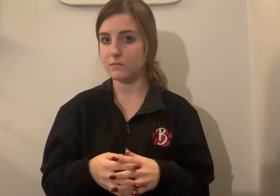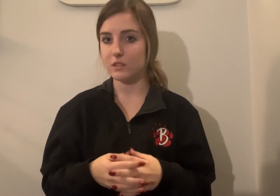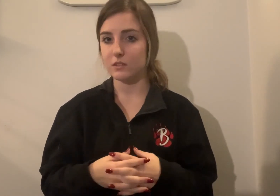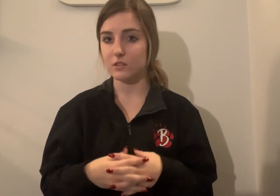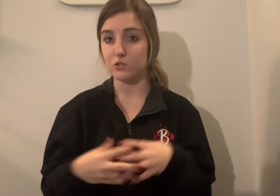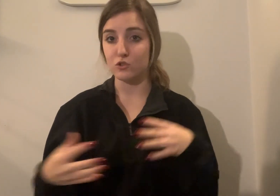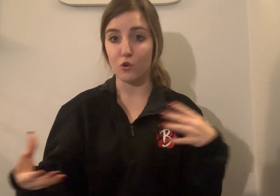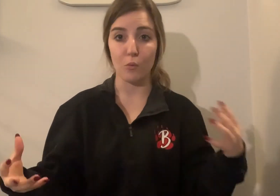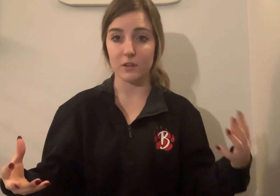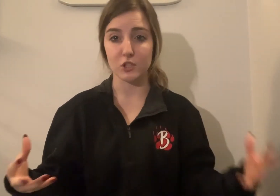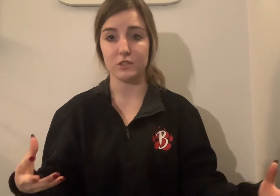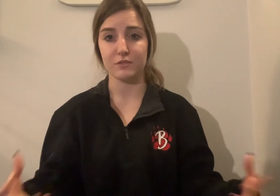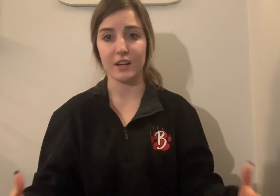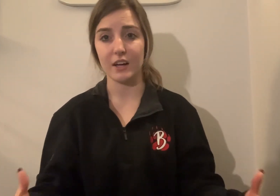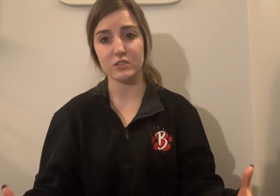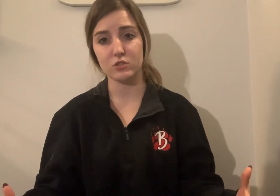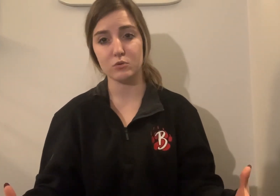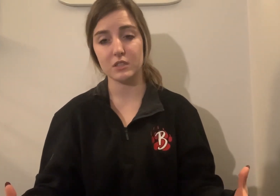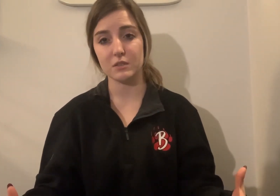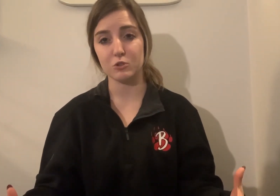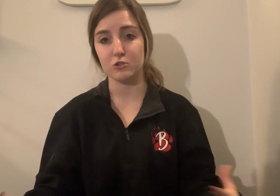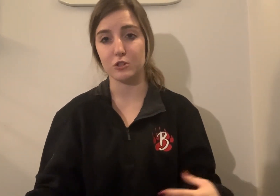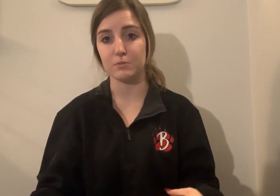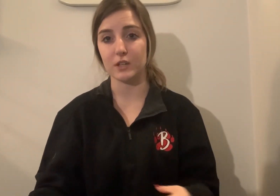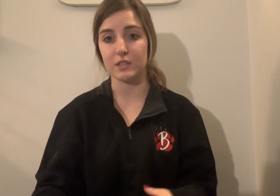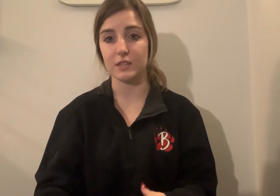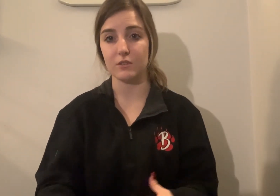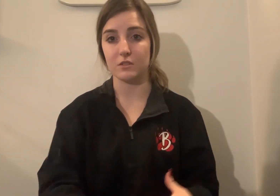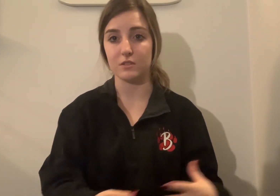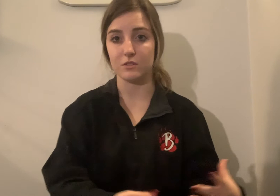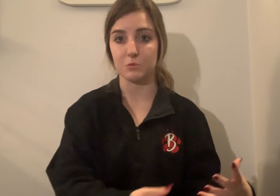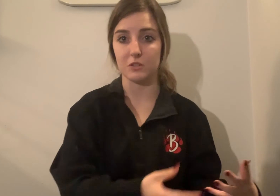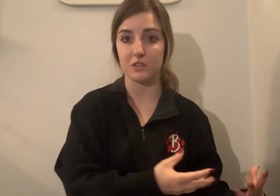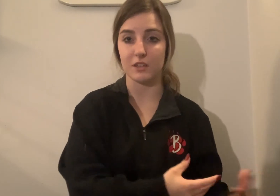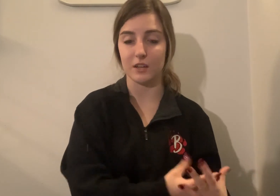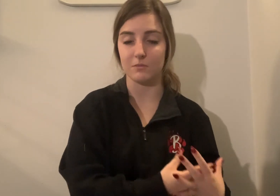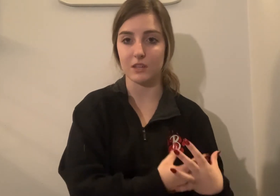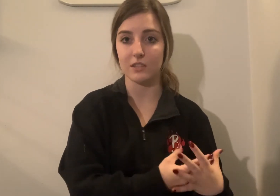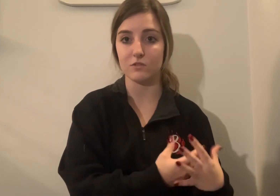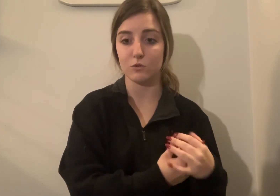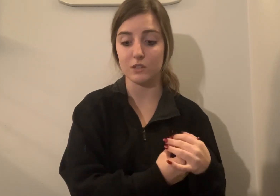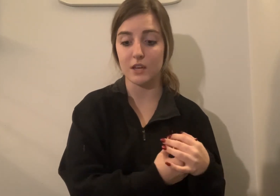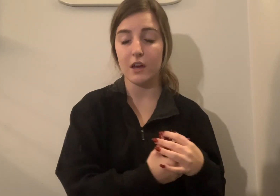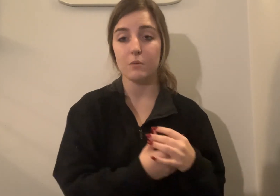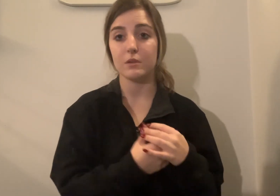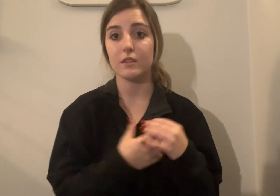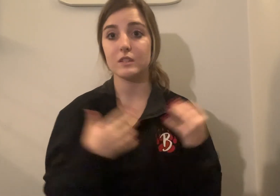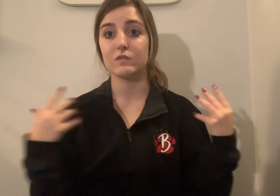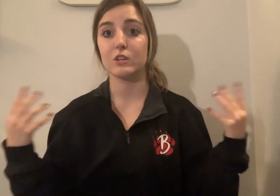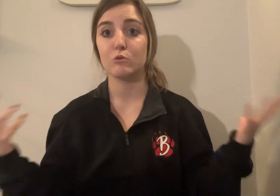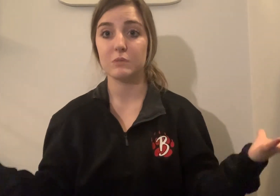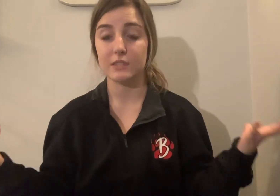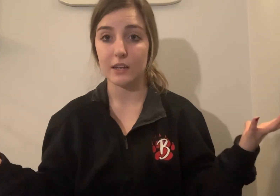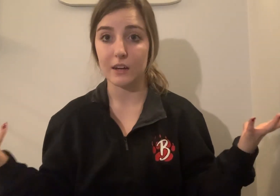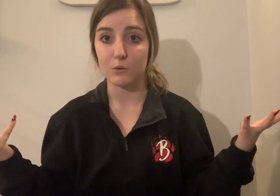Because there's a whole bunch of different kinds of toys. I'm sure you could break it down into specific kinds of toys, but then this video would be 10 hours